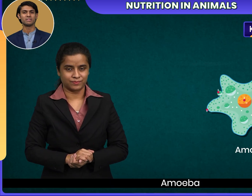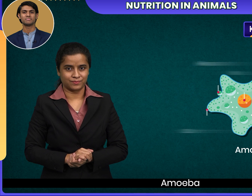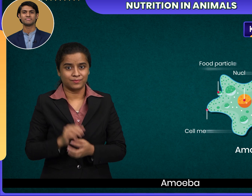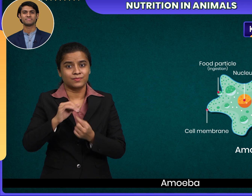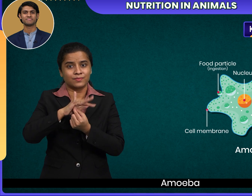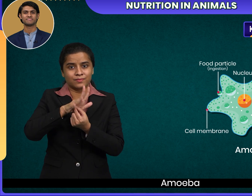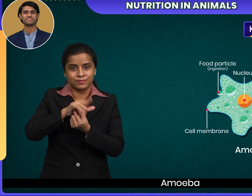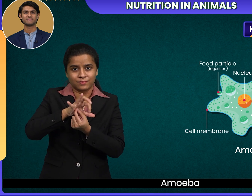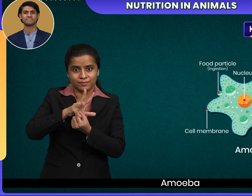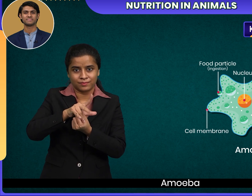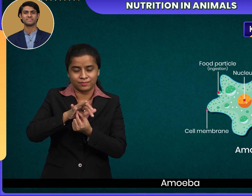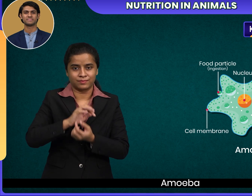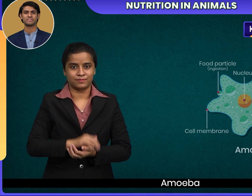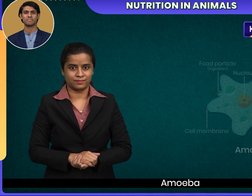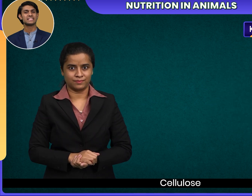amoeba,